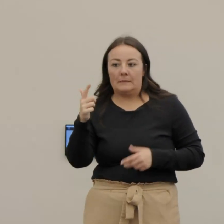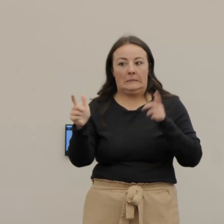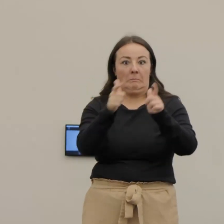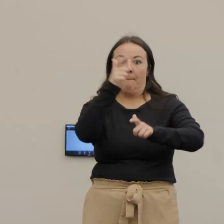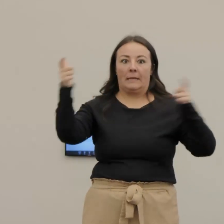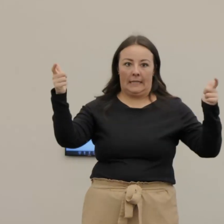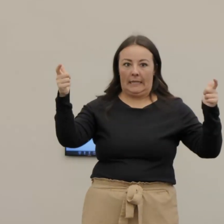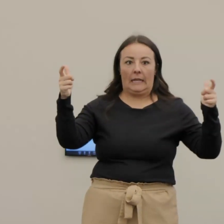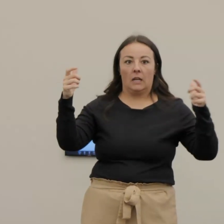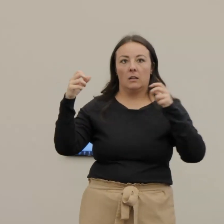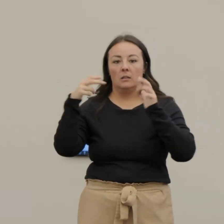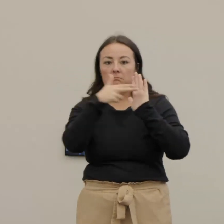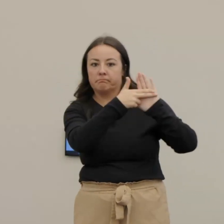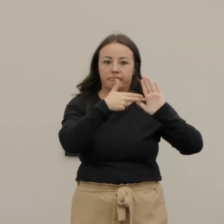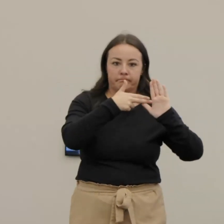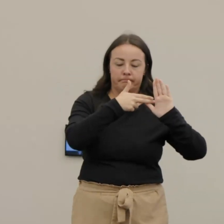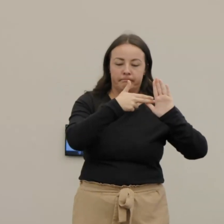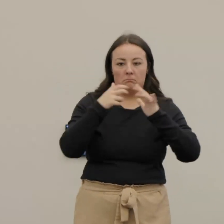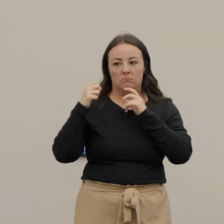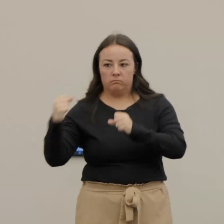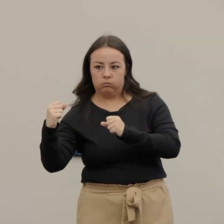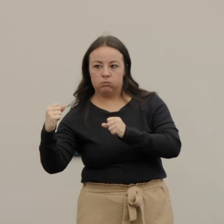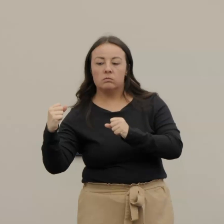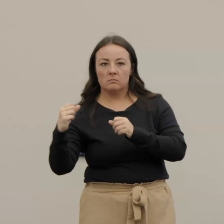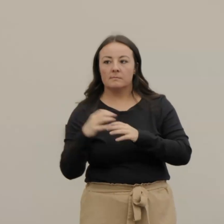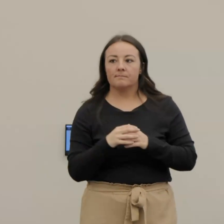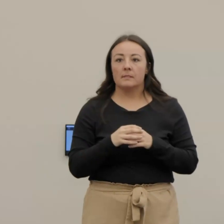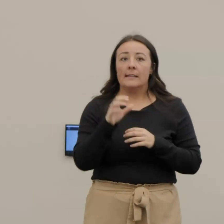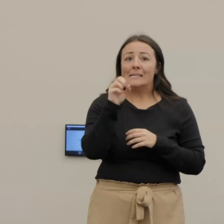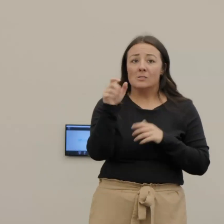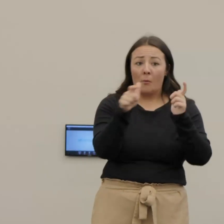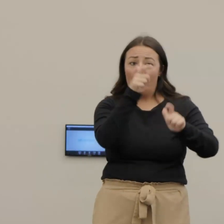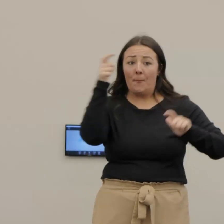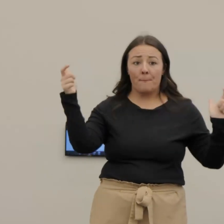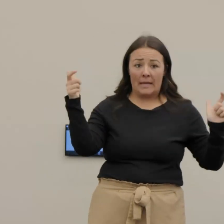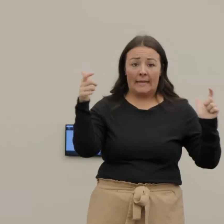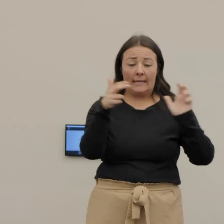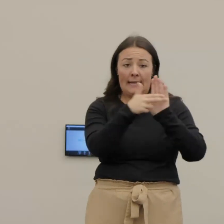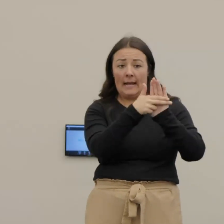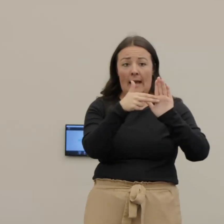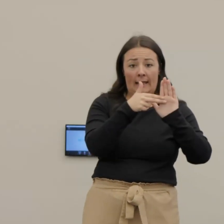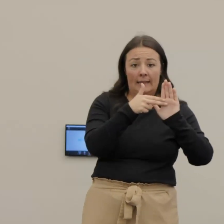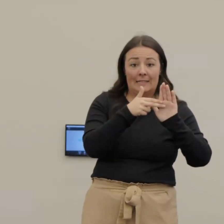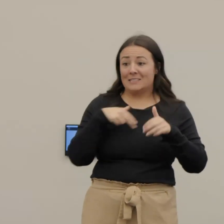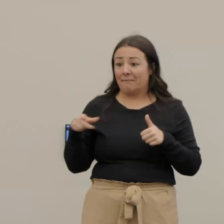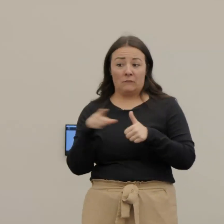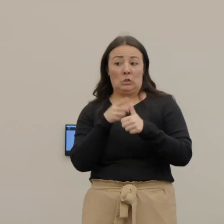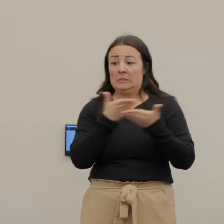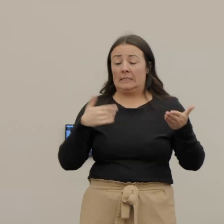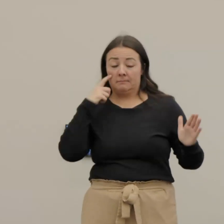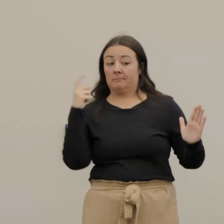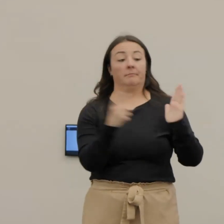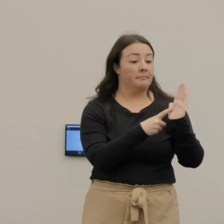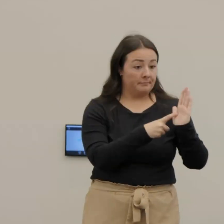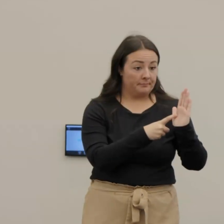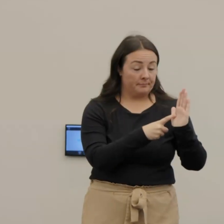It's big and it's highlighted. It's so big and highlighted, it's the first thing that drew my eye.